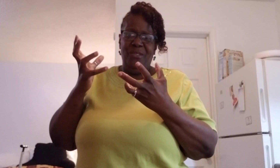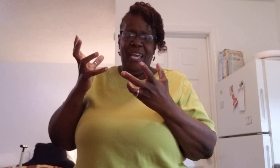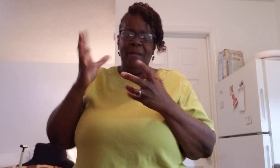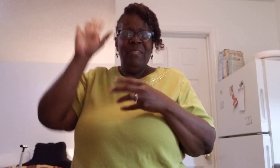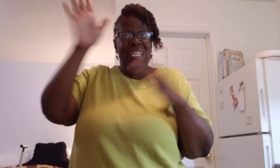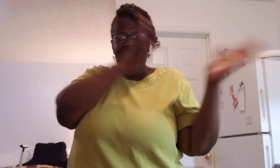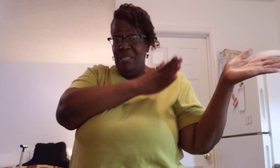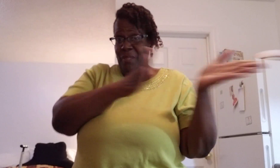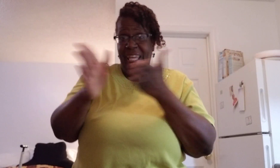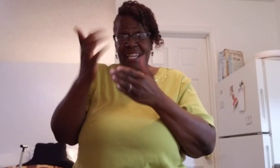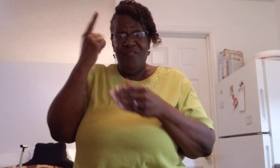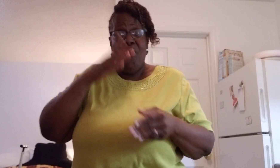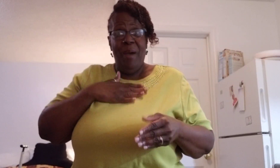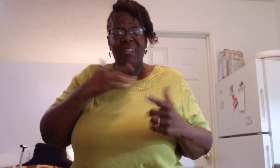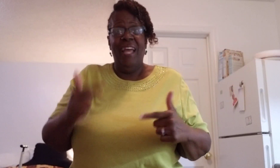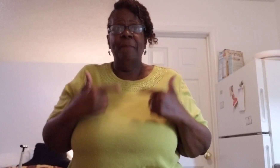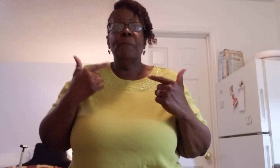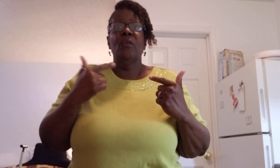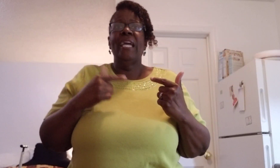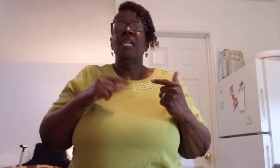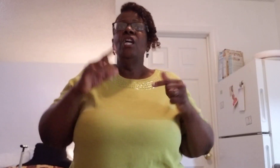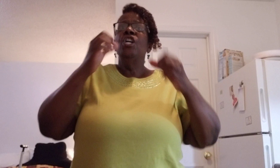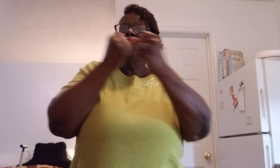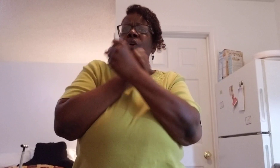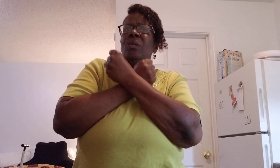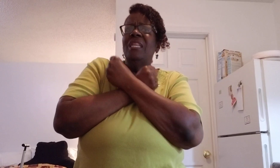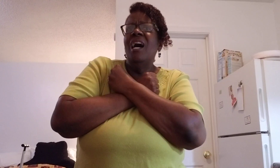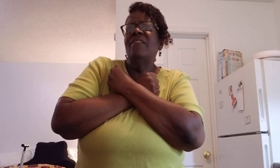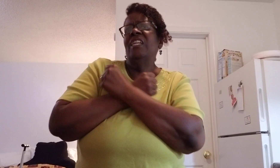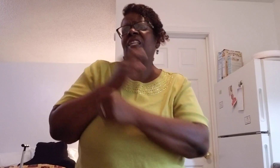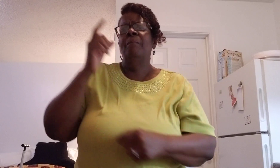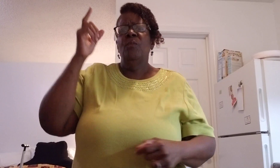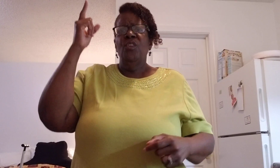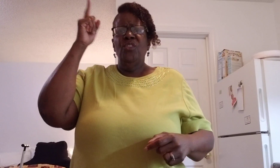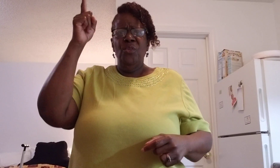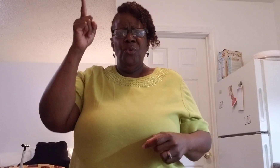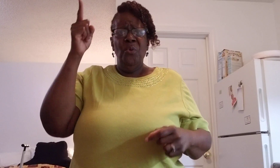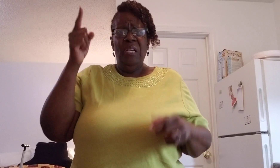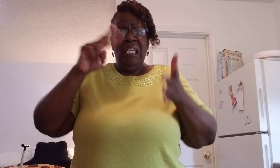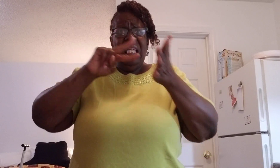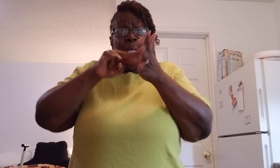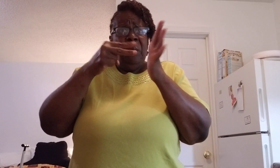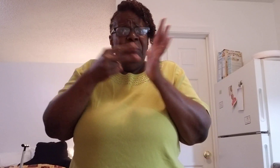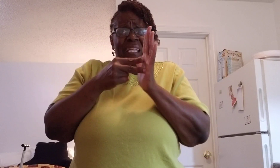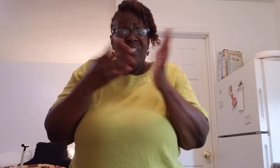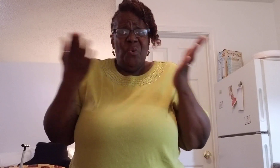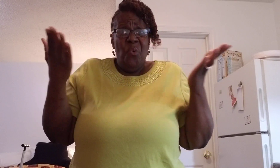okay? His plan for my life, okay? So loving you means